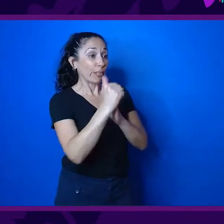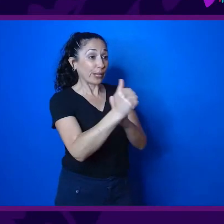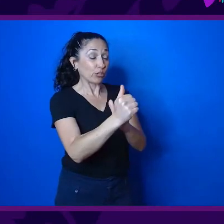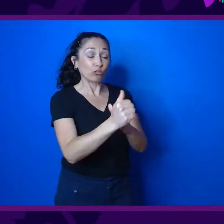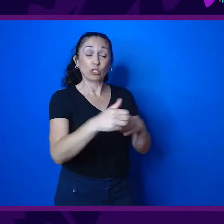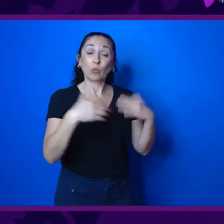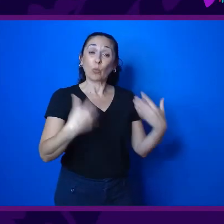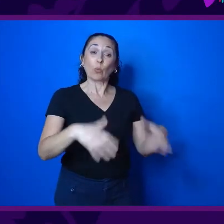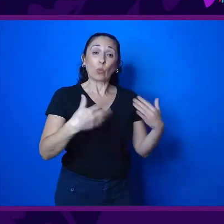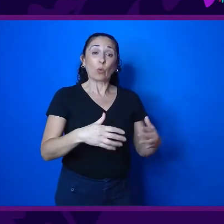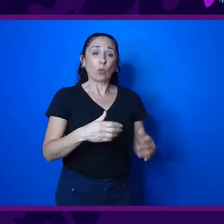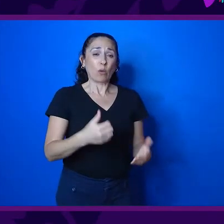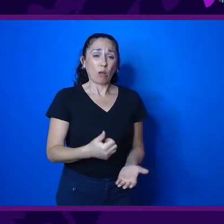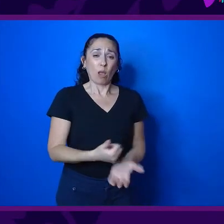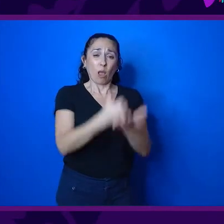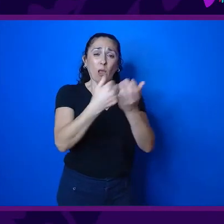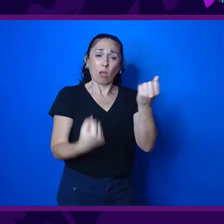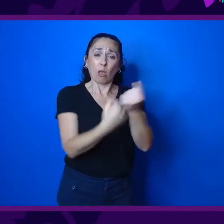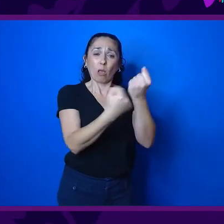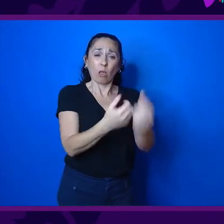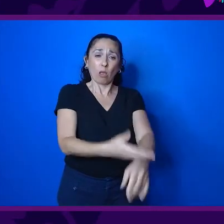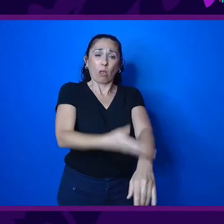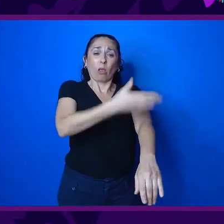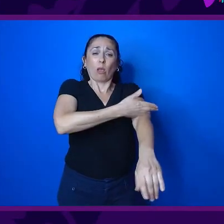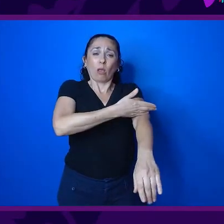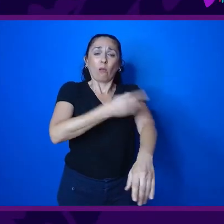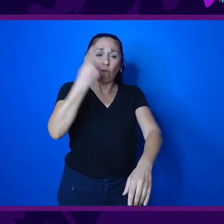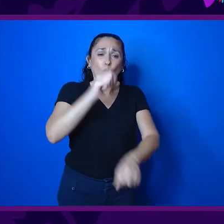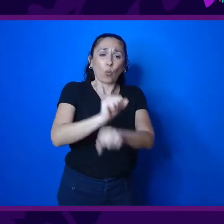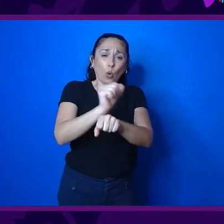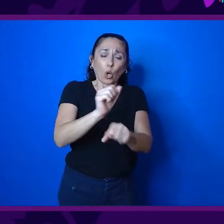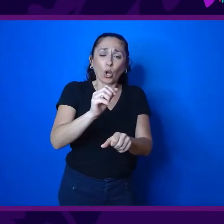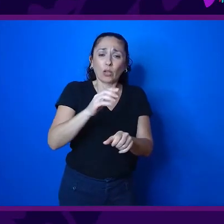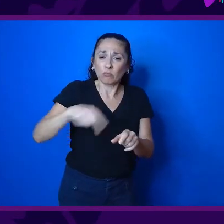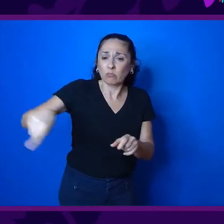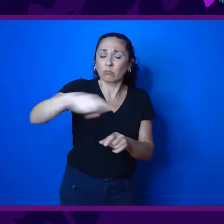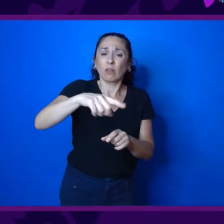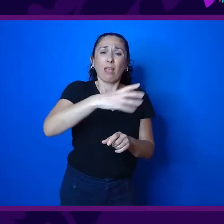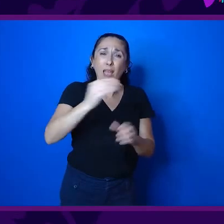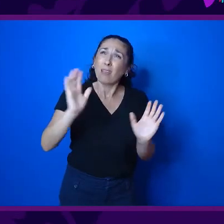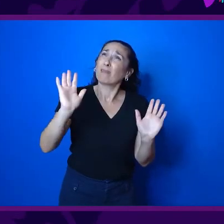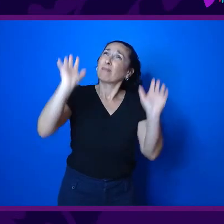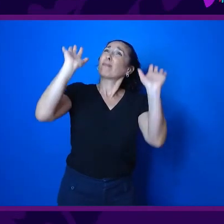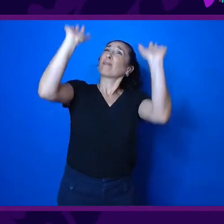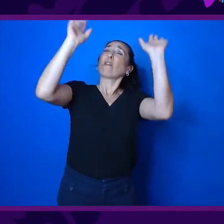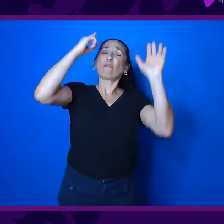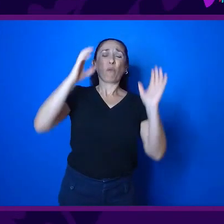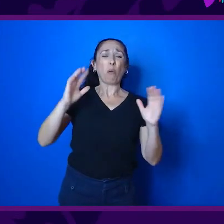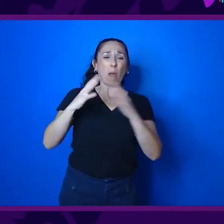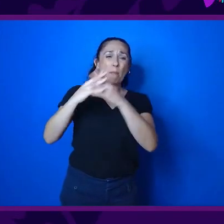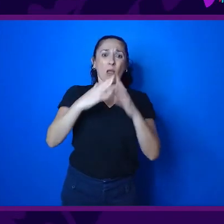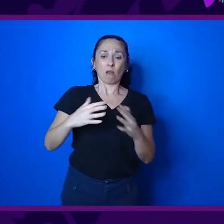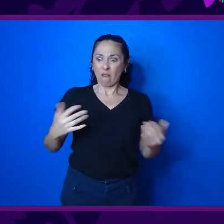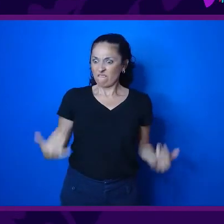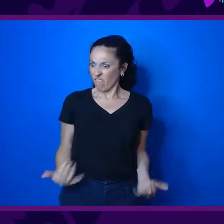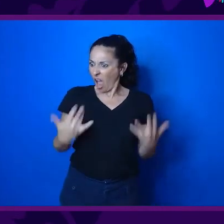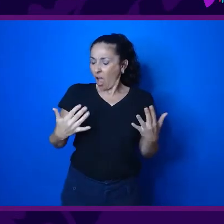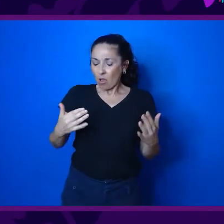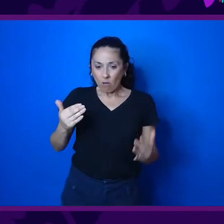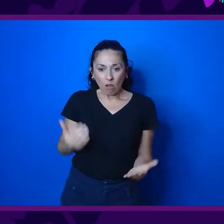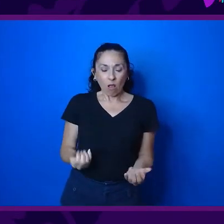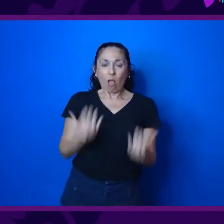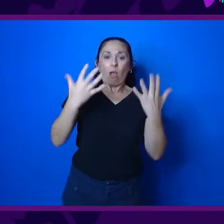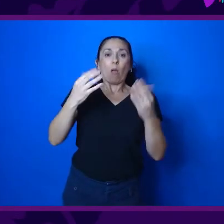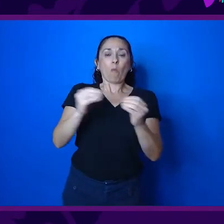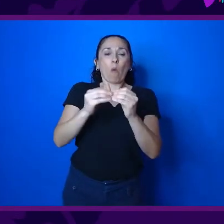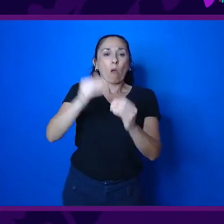working conditions, it's raised the ceiling of American humanity. It has lit the fires under our conscience time and again, and